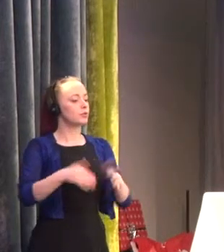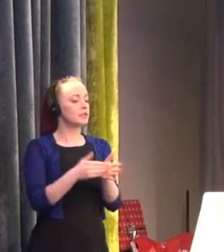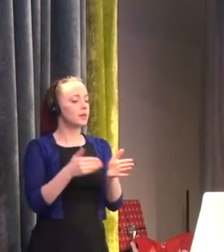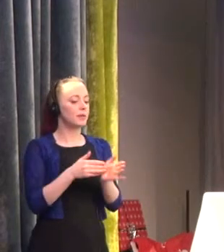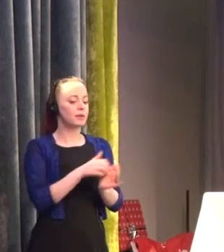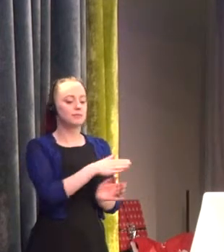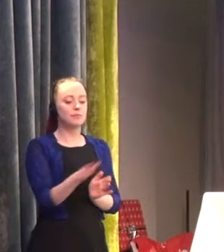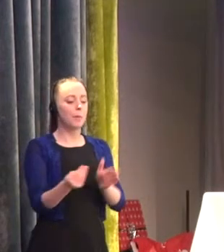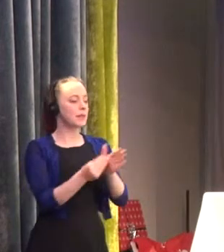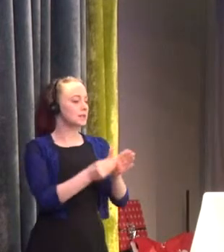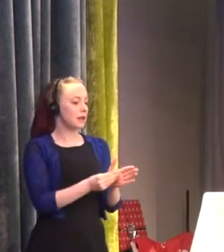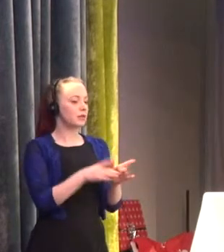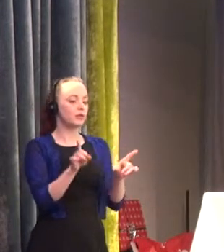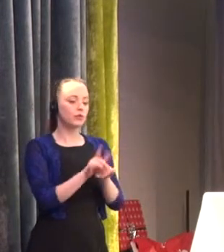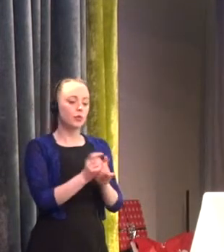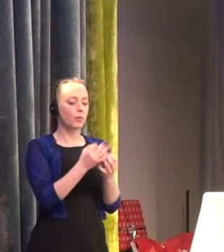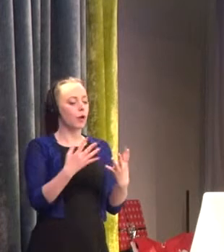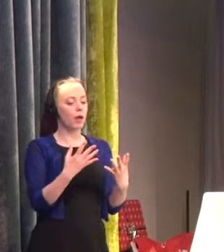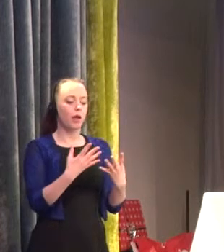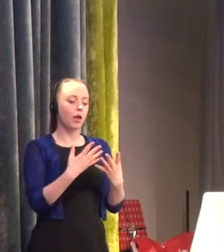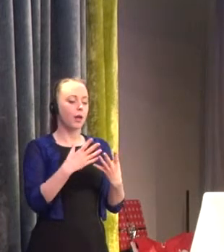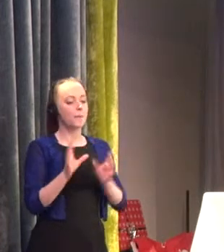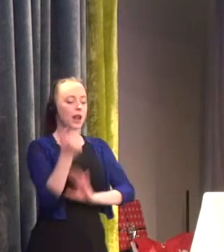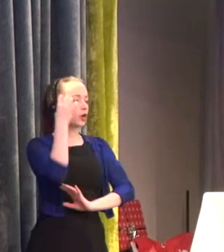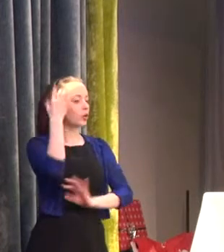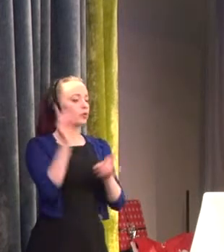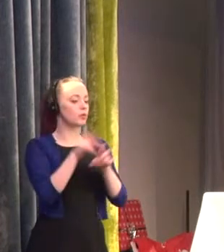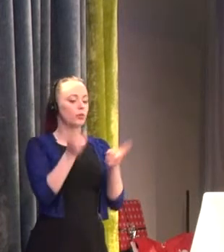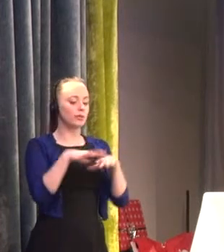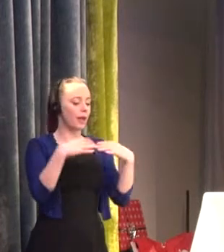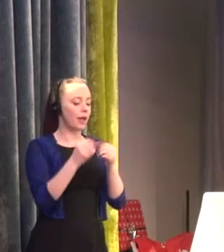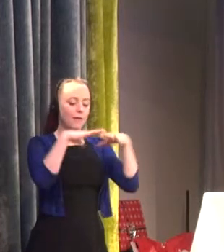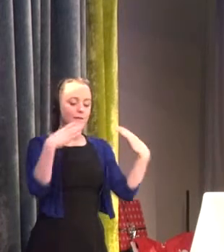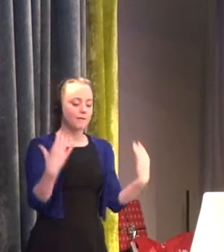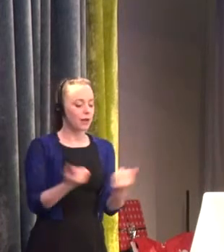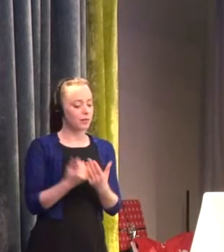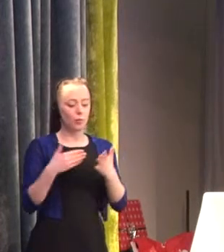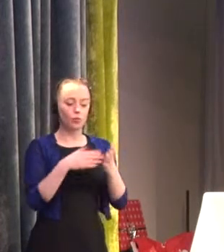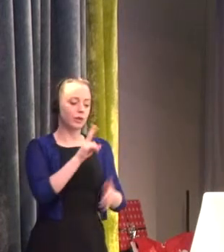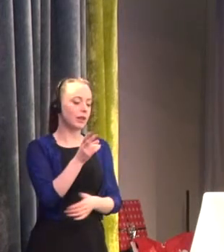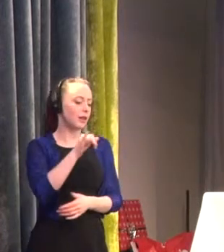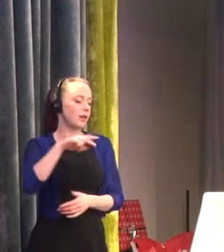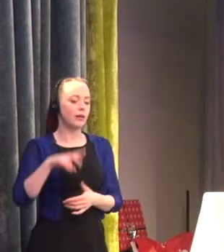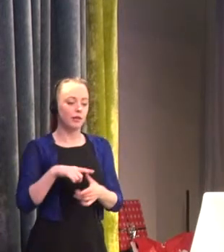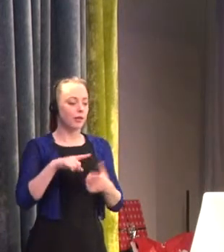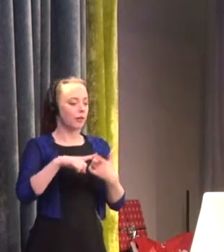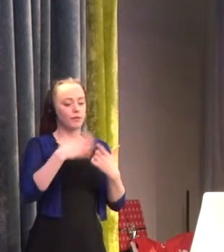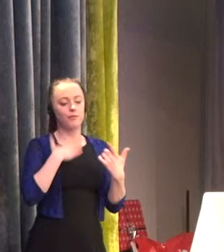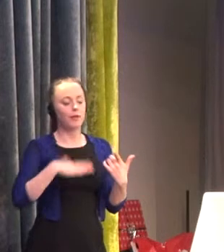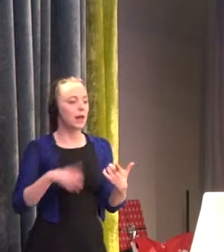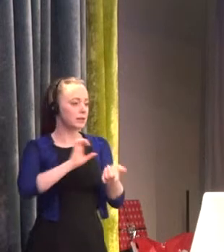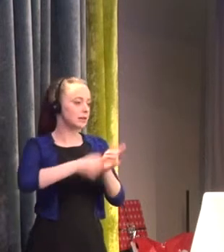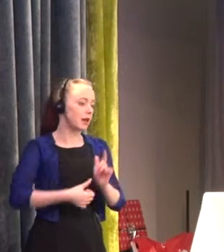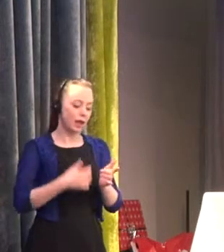right reasons, to give employment, HIV awareness, health screenings, buses,